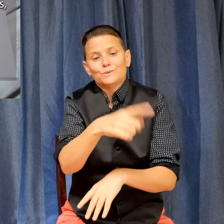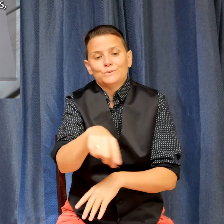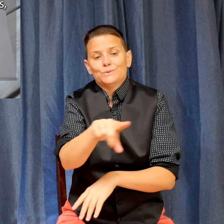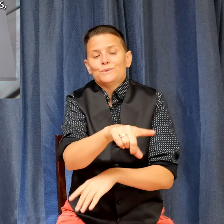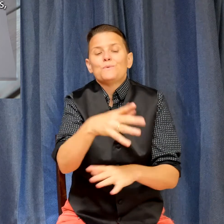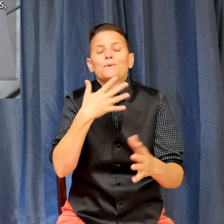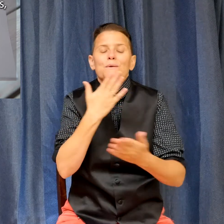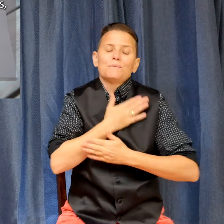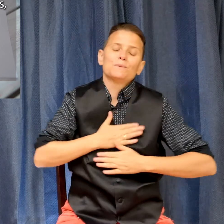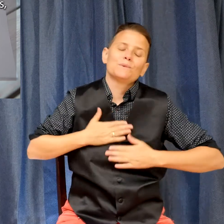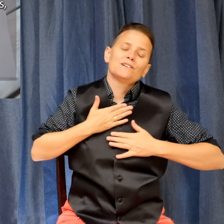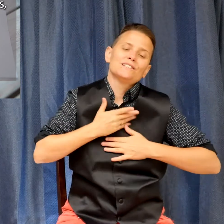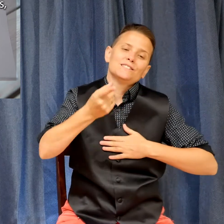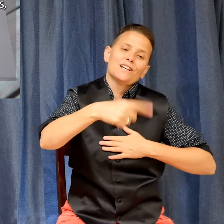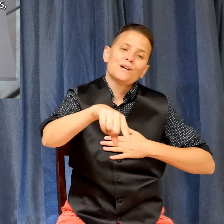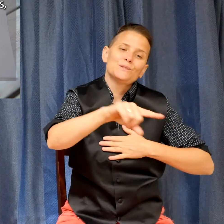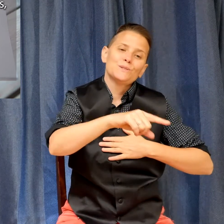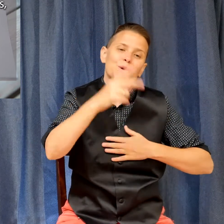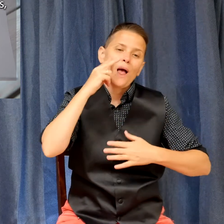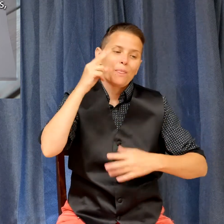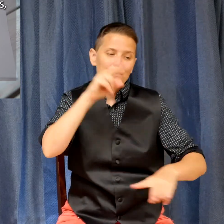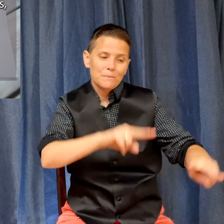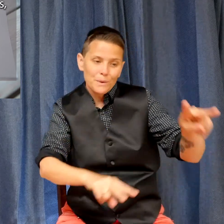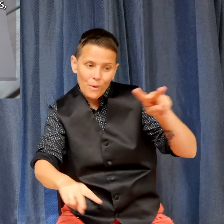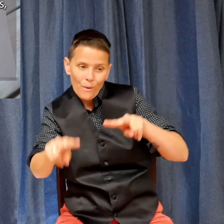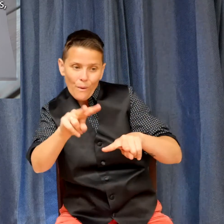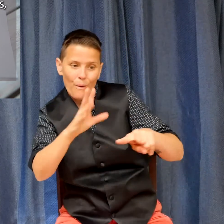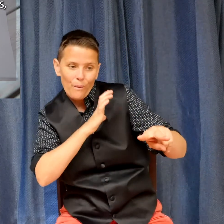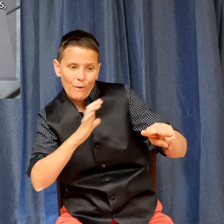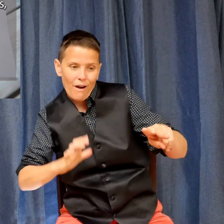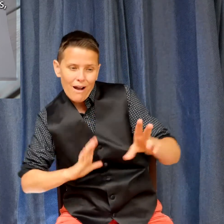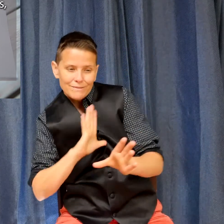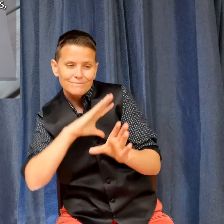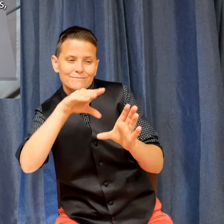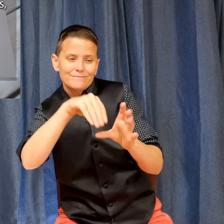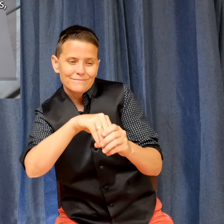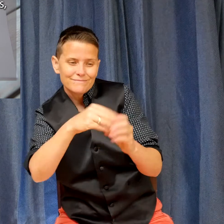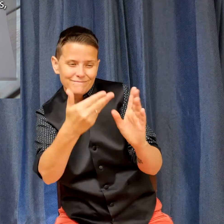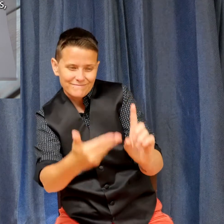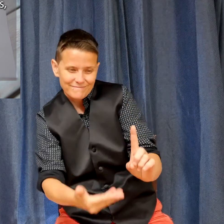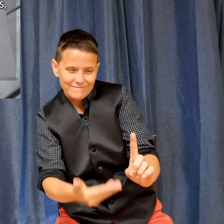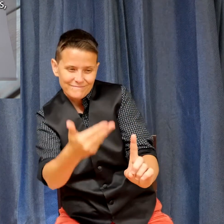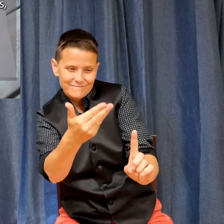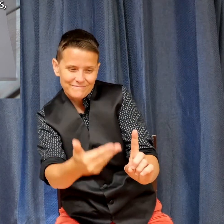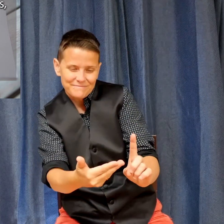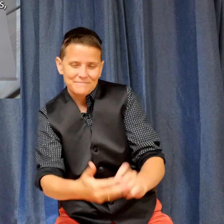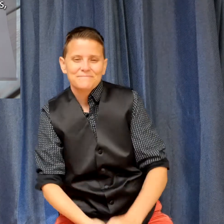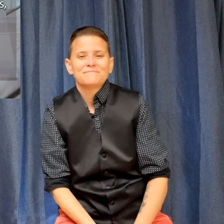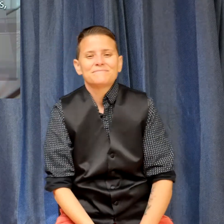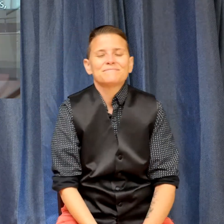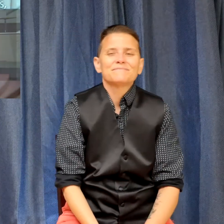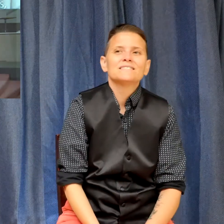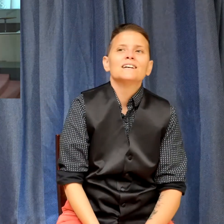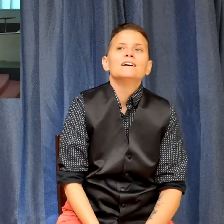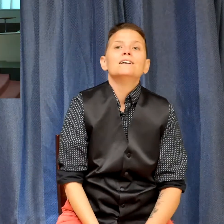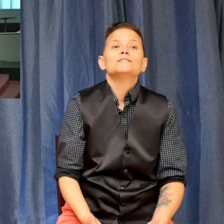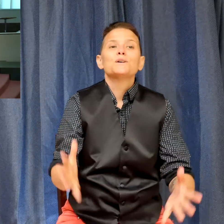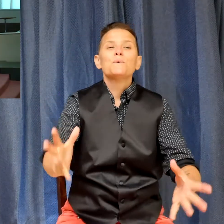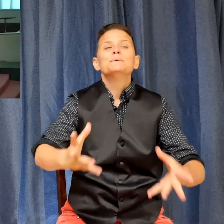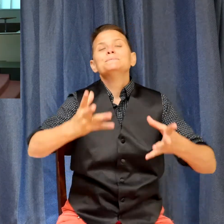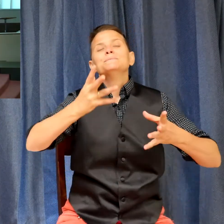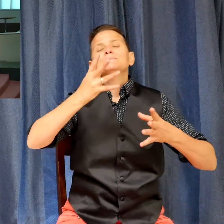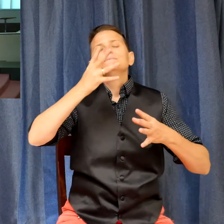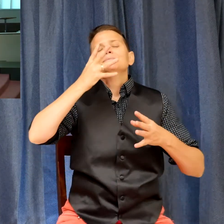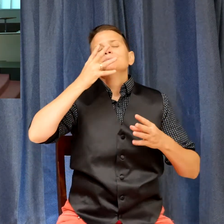bless you, we appreciate you, and we behold the Christ you are. So breathe that in and